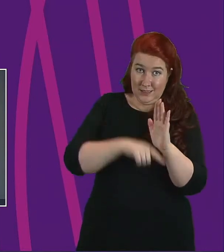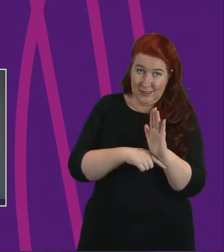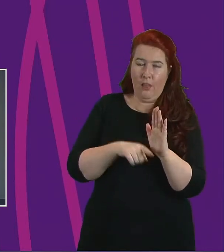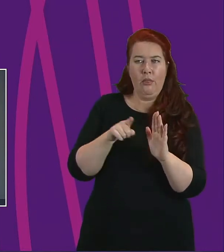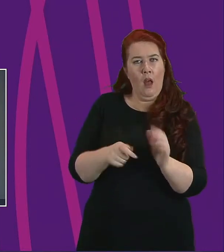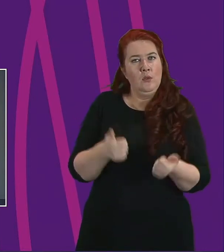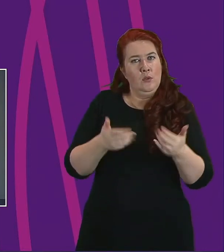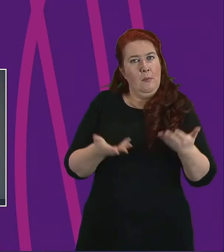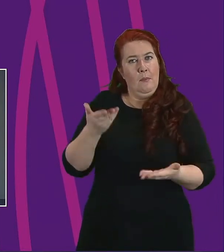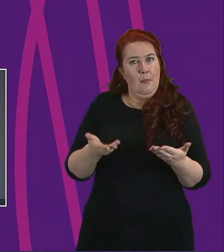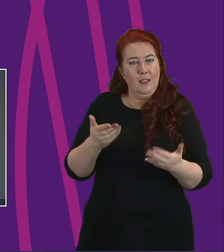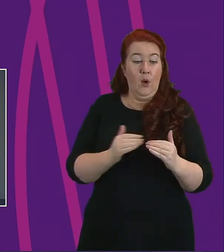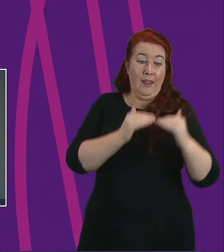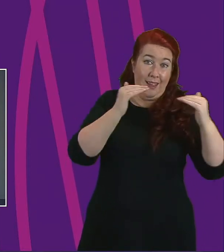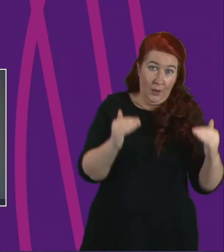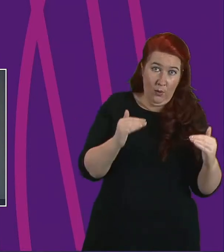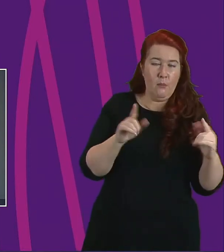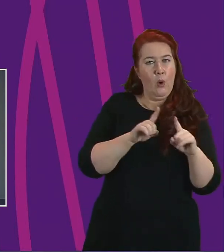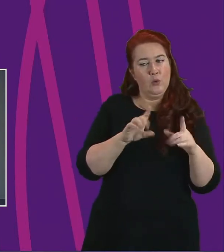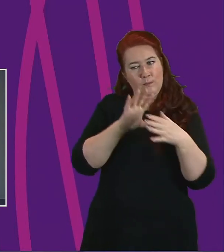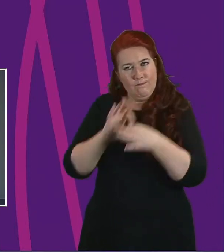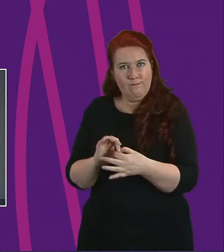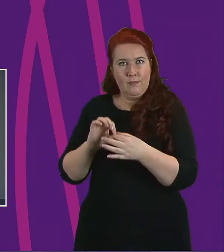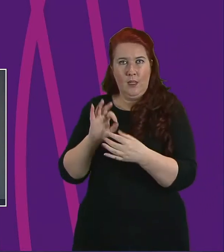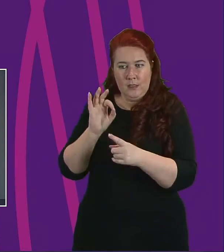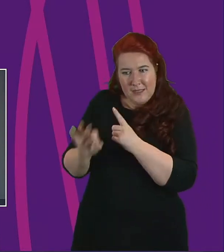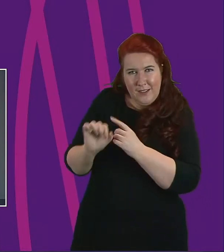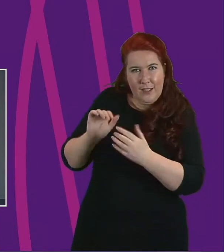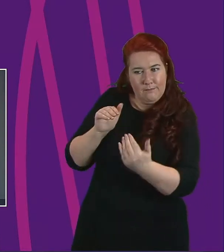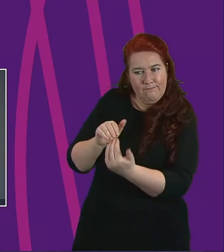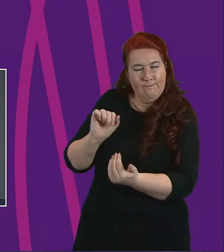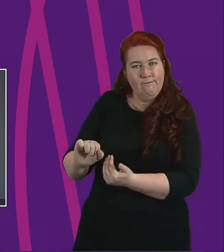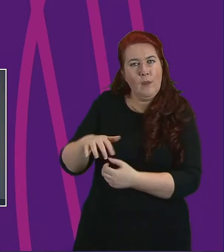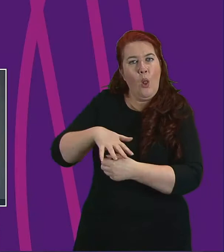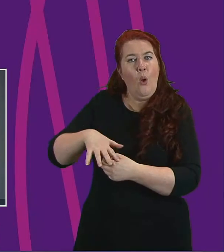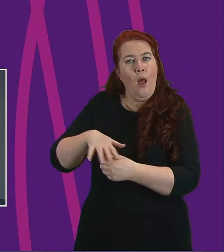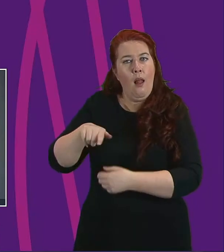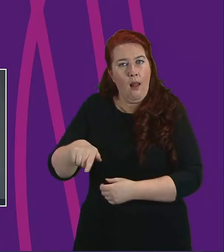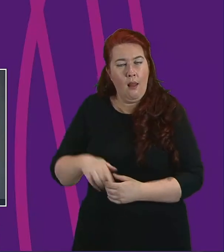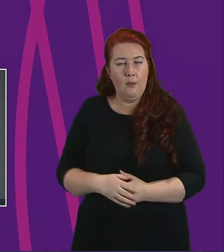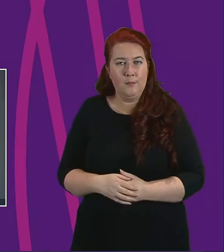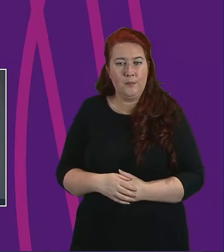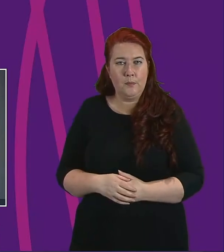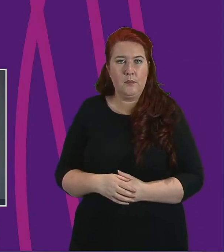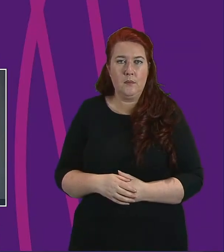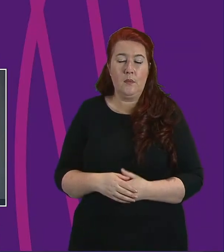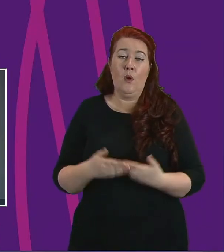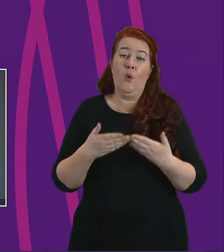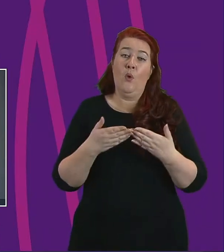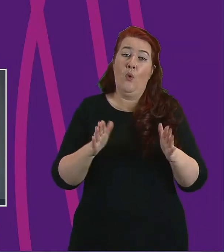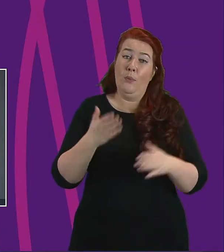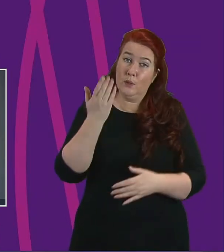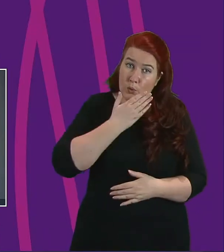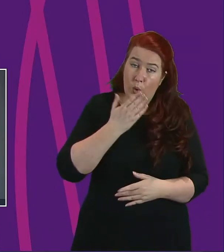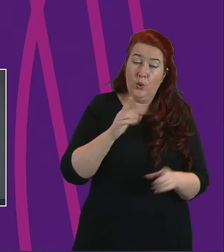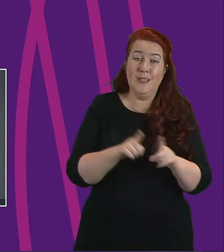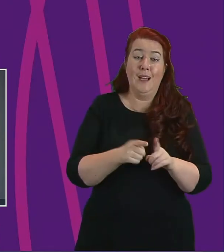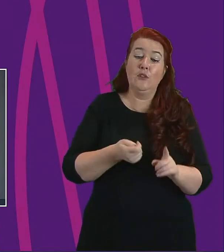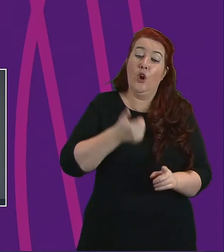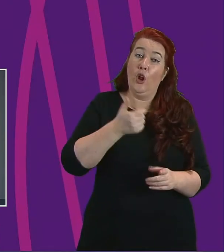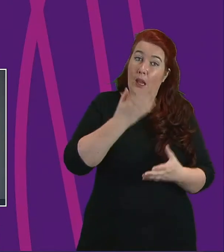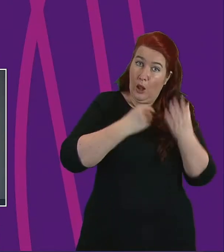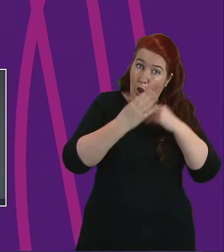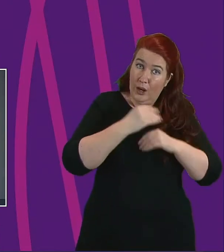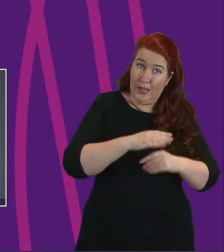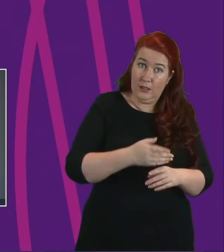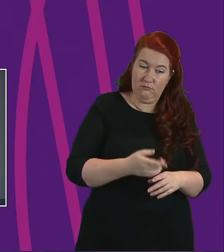between equity and localism. Decisions made regarding the reopening of schools and ELC provision must be